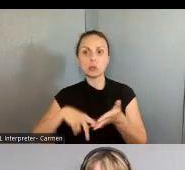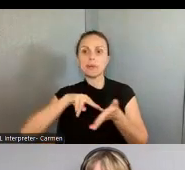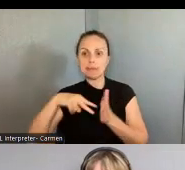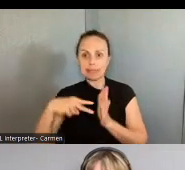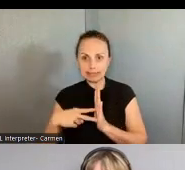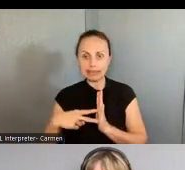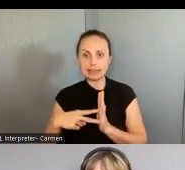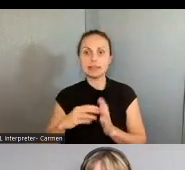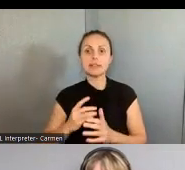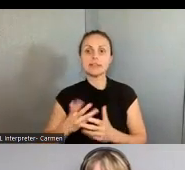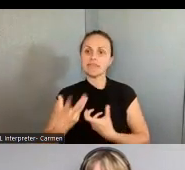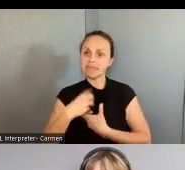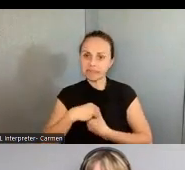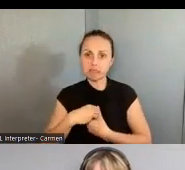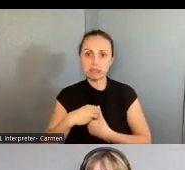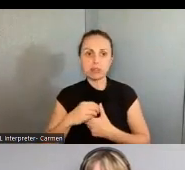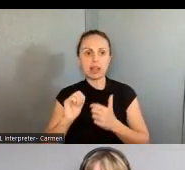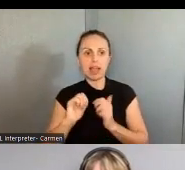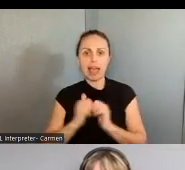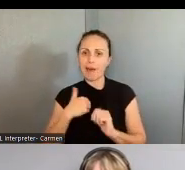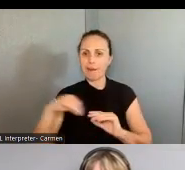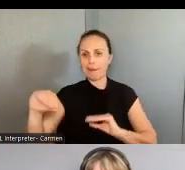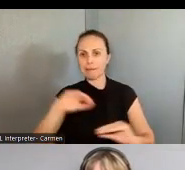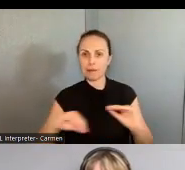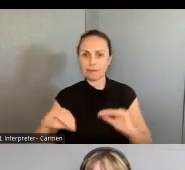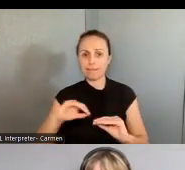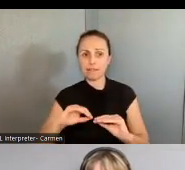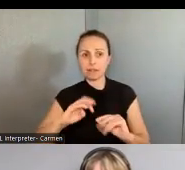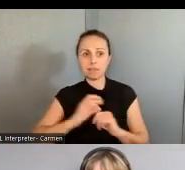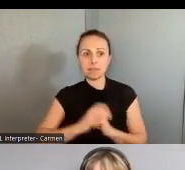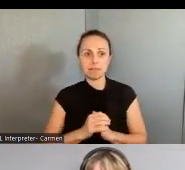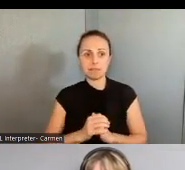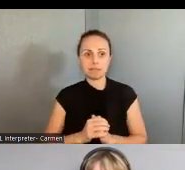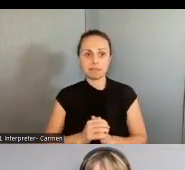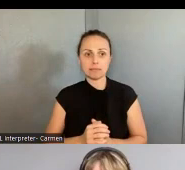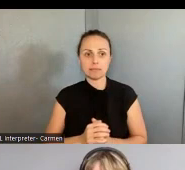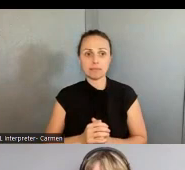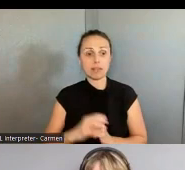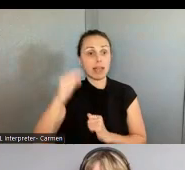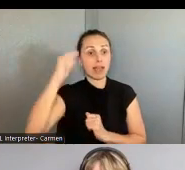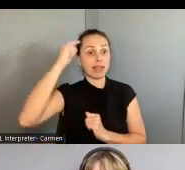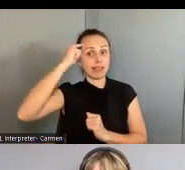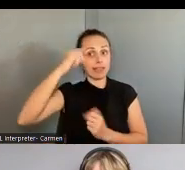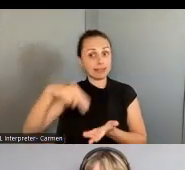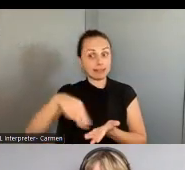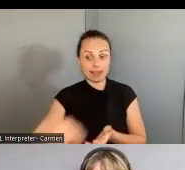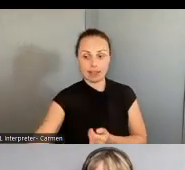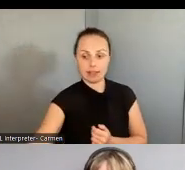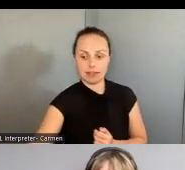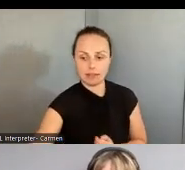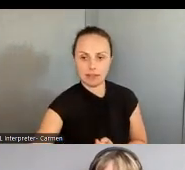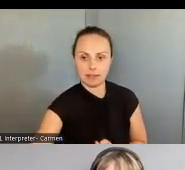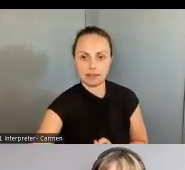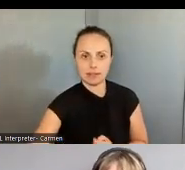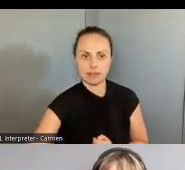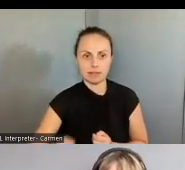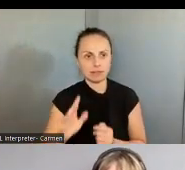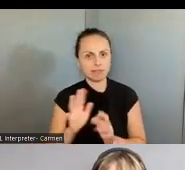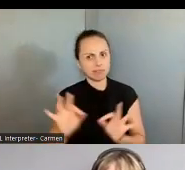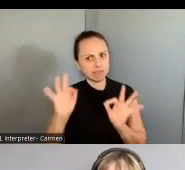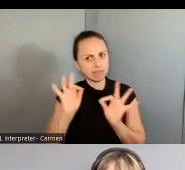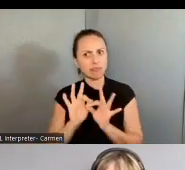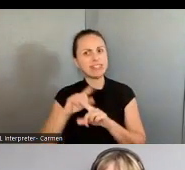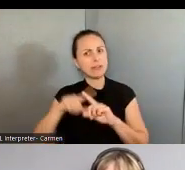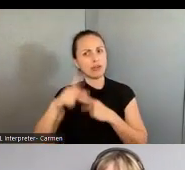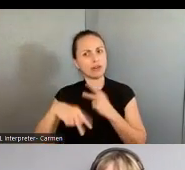and how I move. You see, I think that dance is something that is a universal language that really has